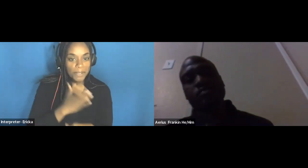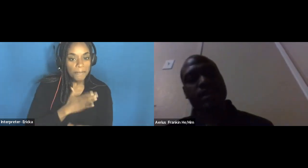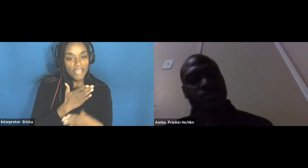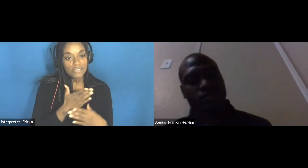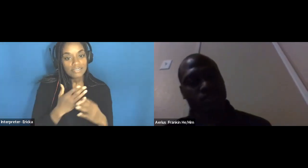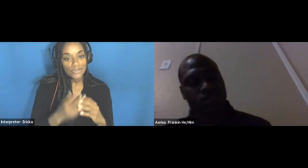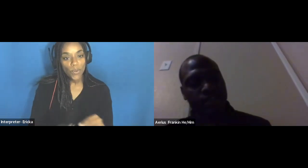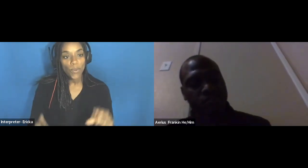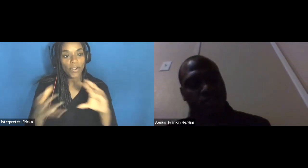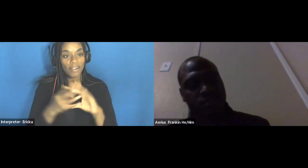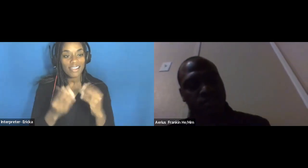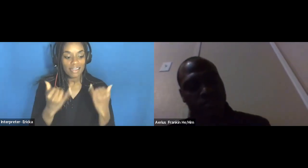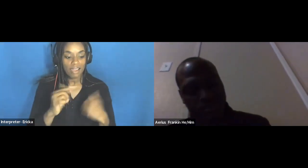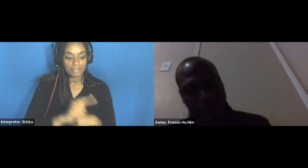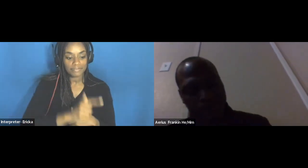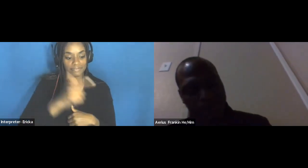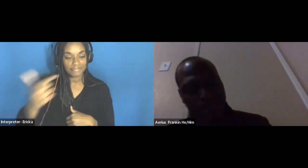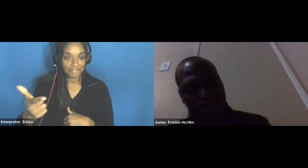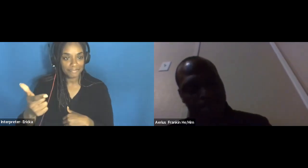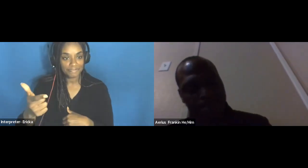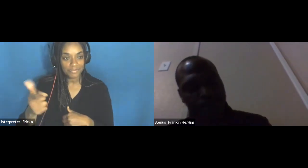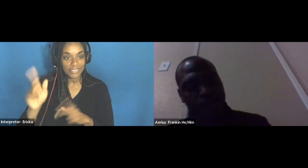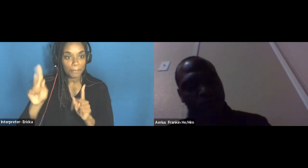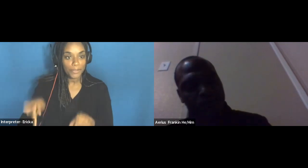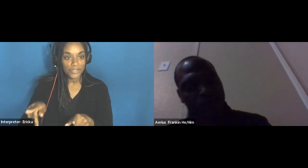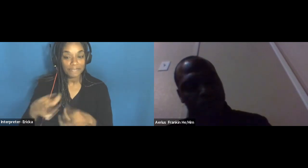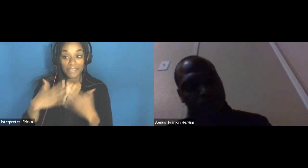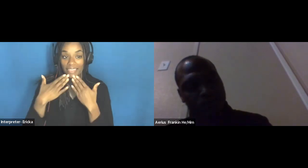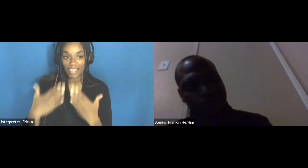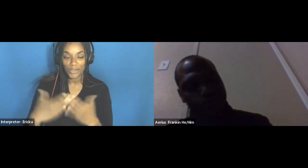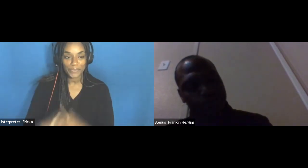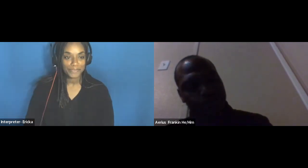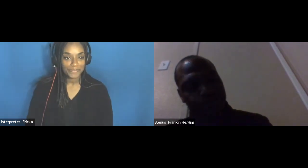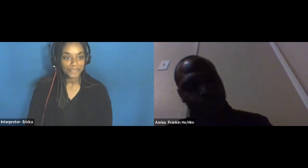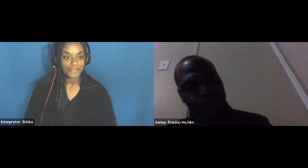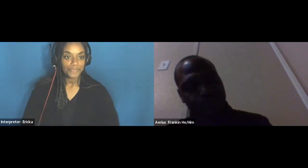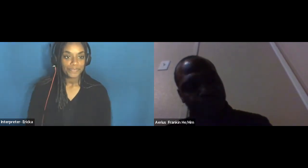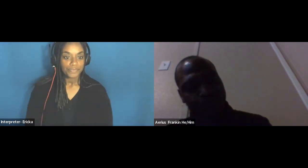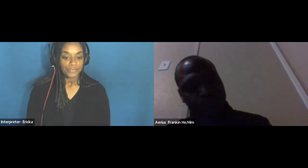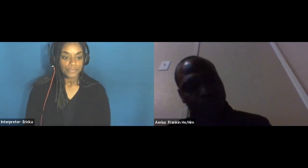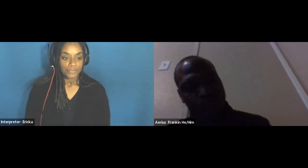going to pass it on to the next person. Thank you.